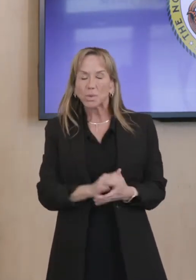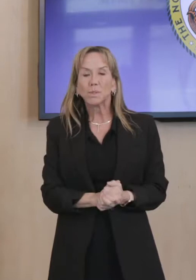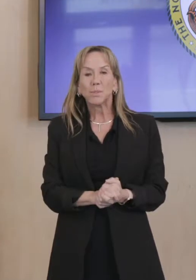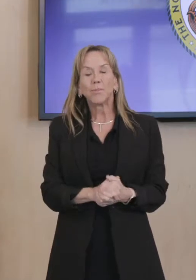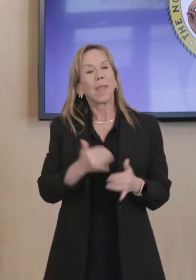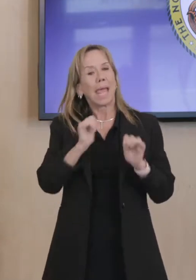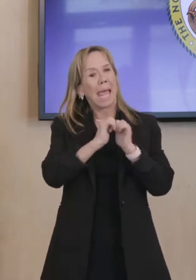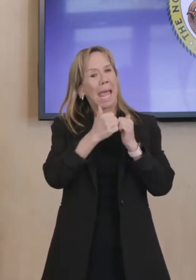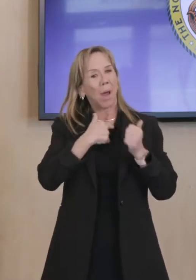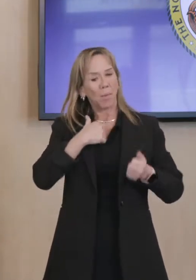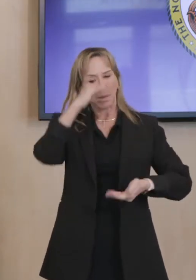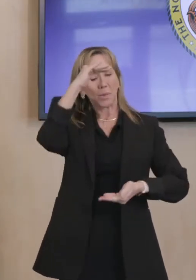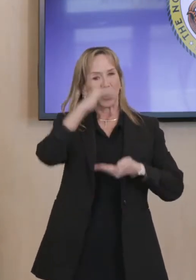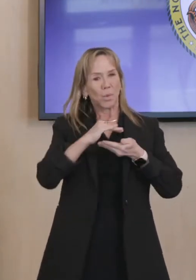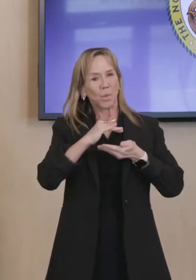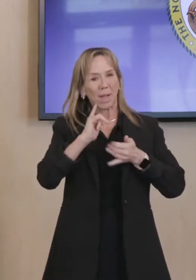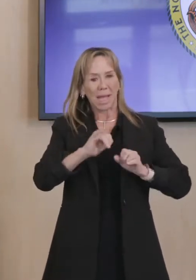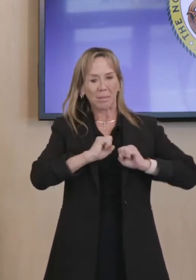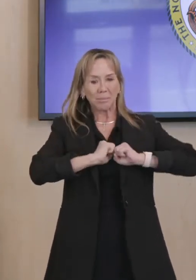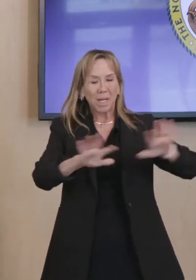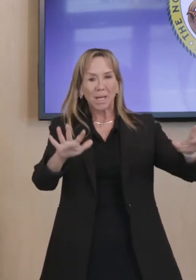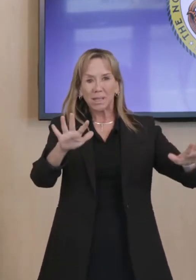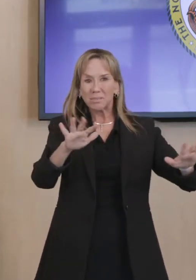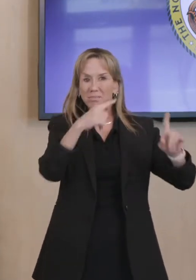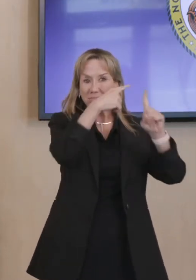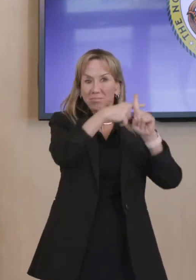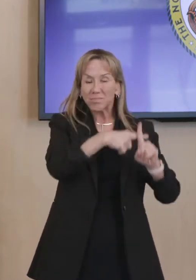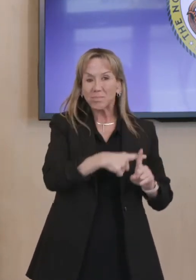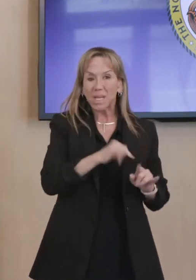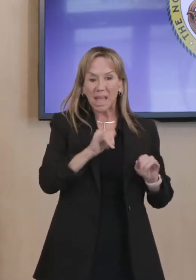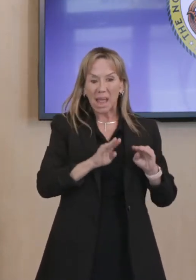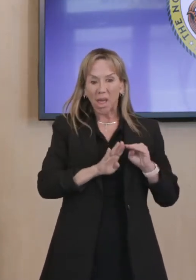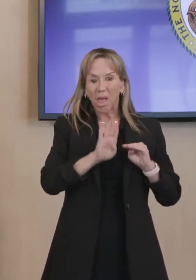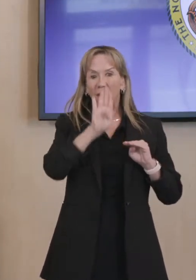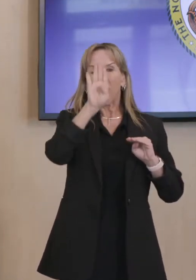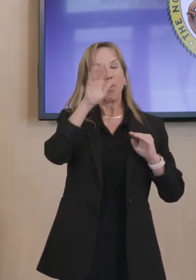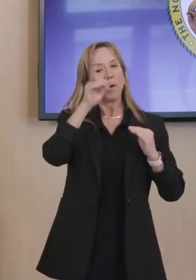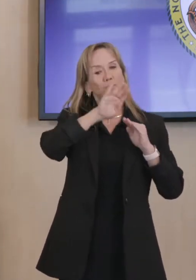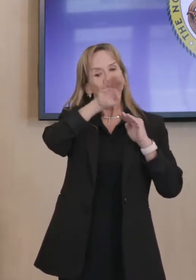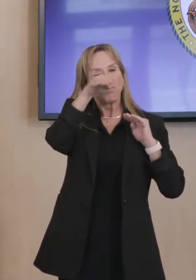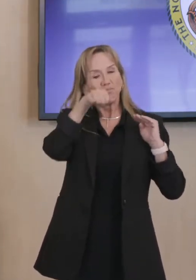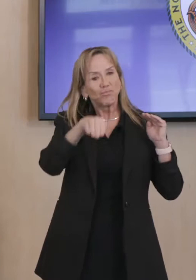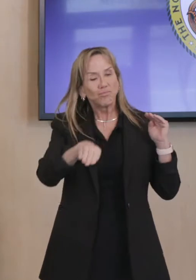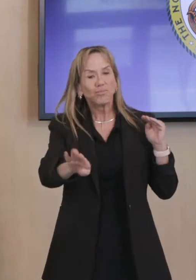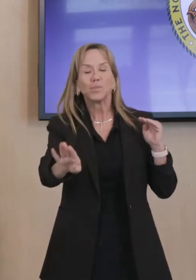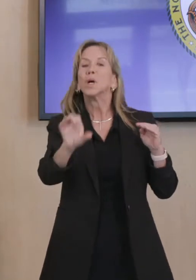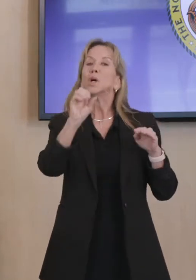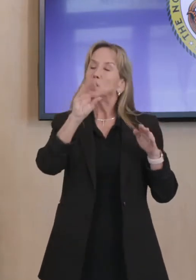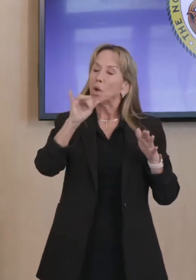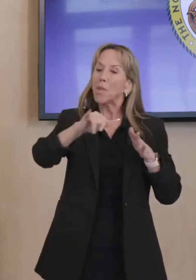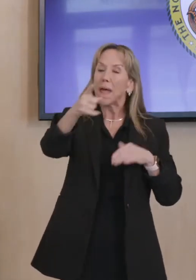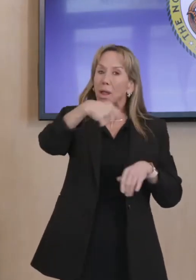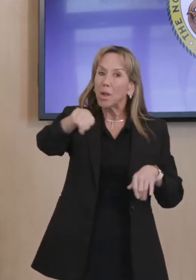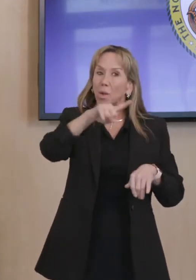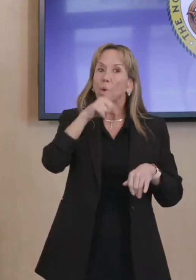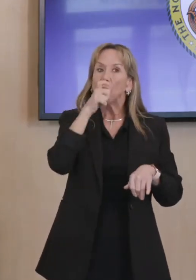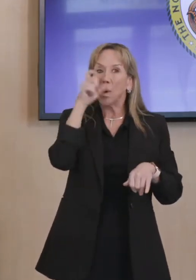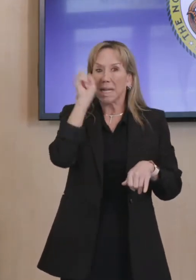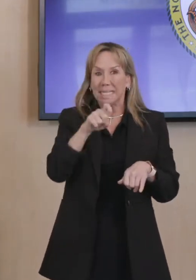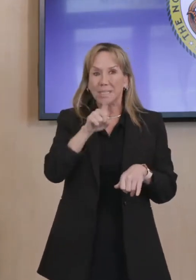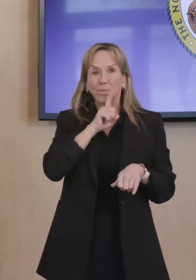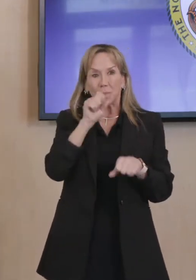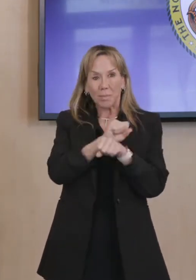the curve is to ensure that the healthcare system capacity is available for those individuals who need to be hospitalized as a result of